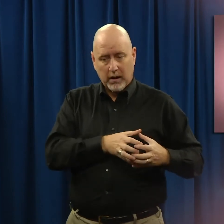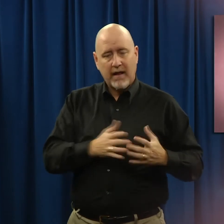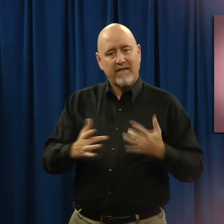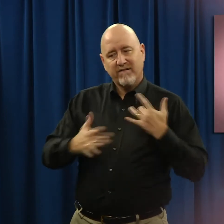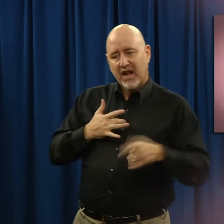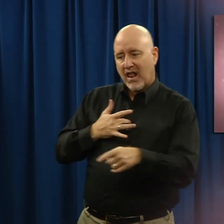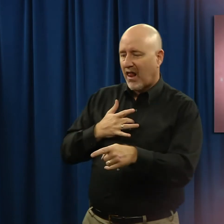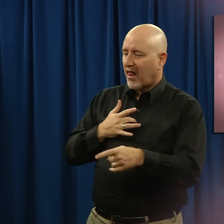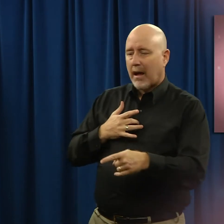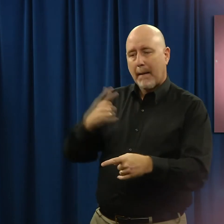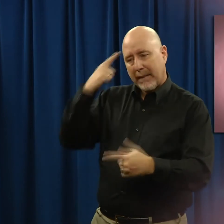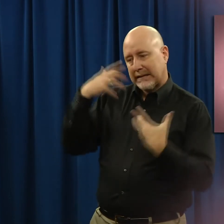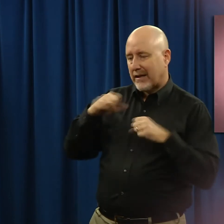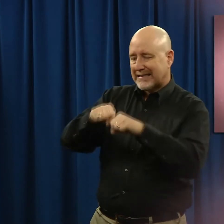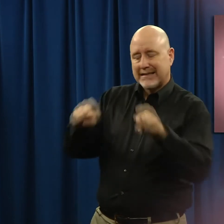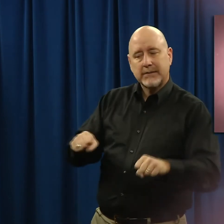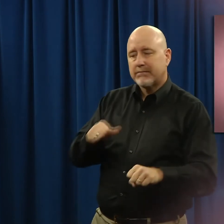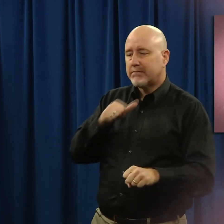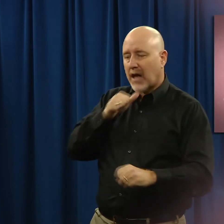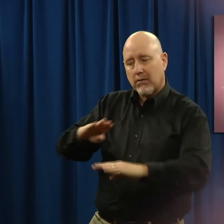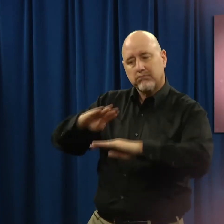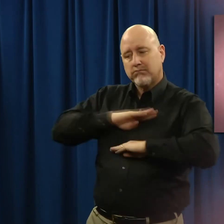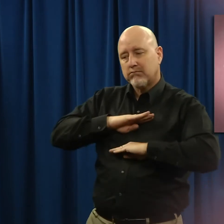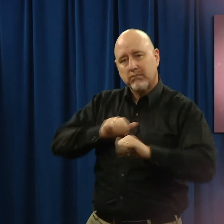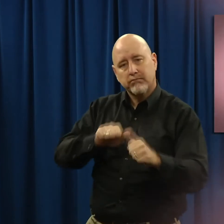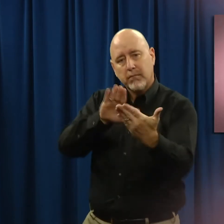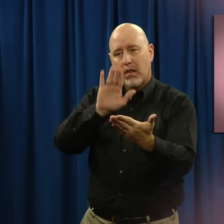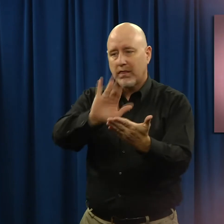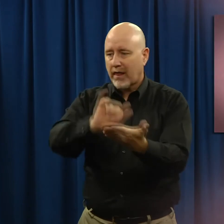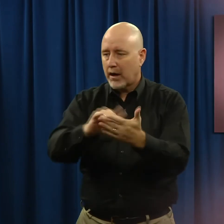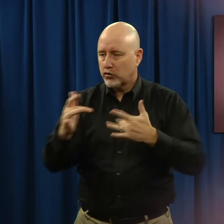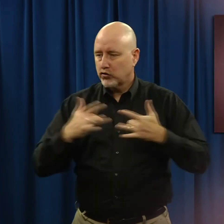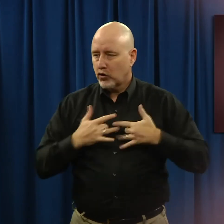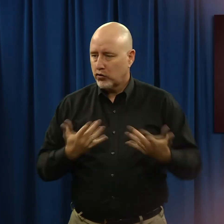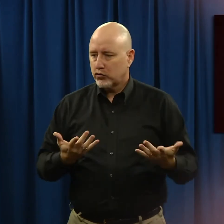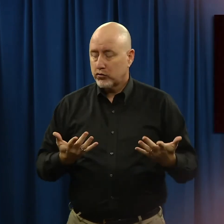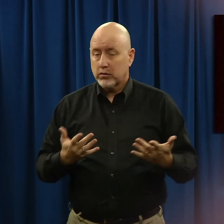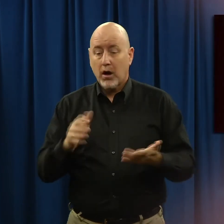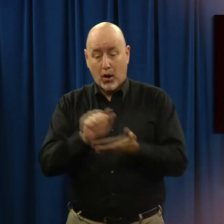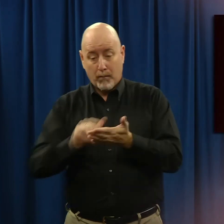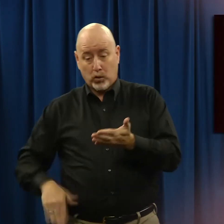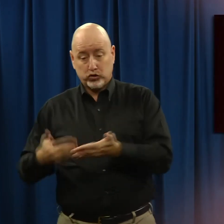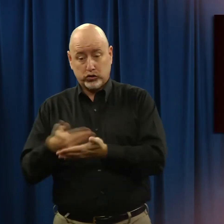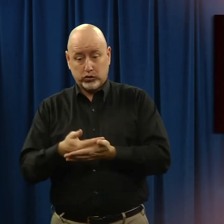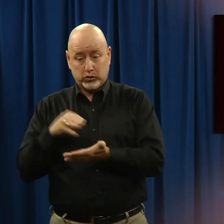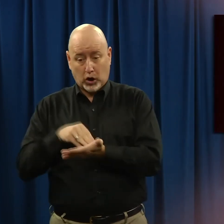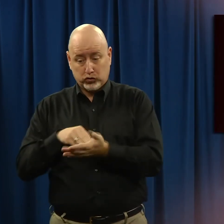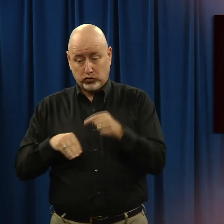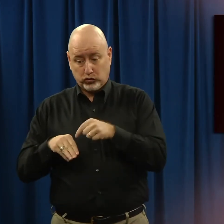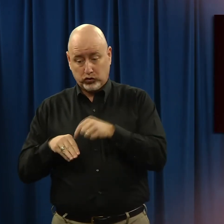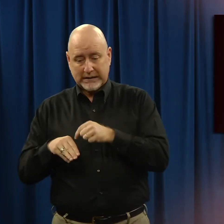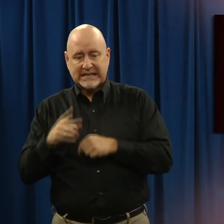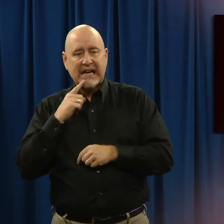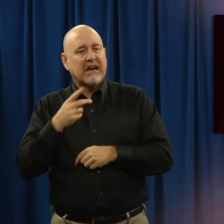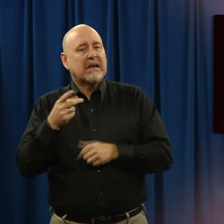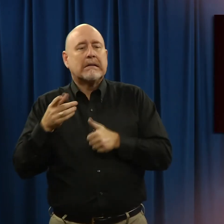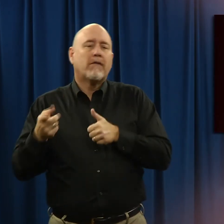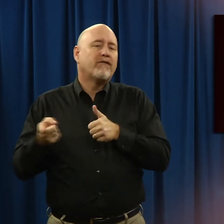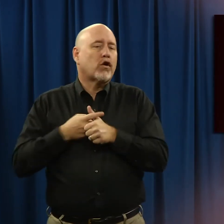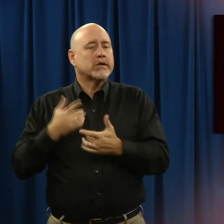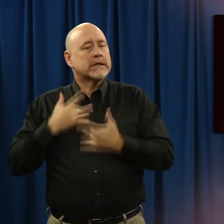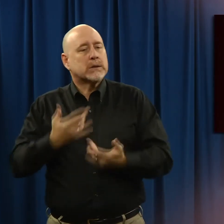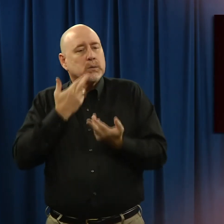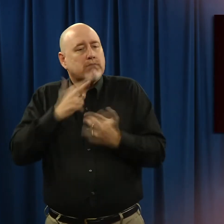health system to recognize and address this issue. Abortionists tell us that the most immediate emotional